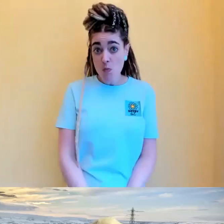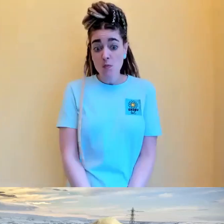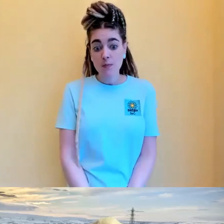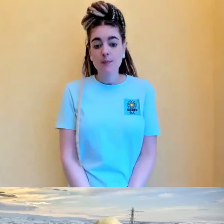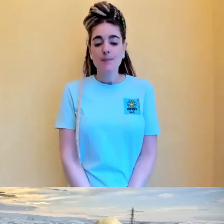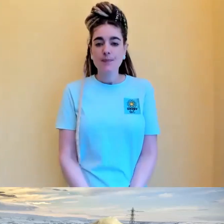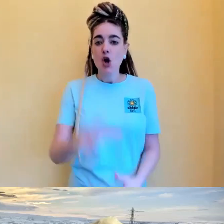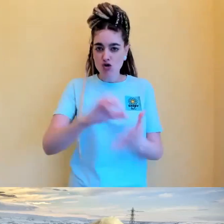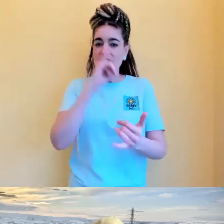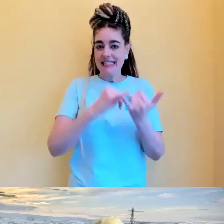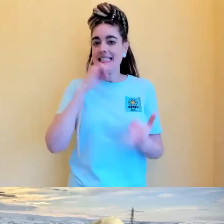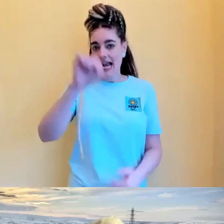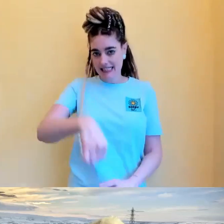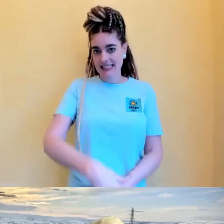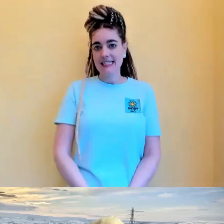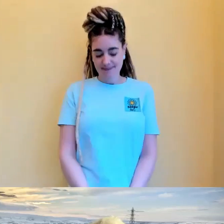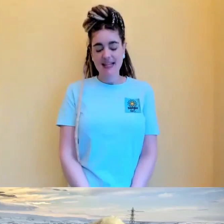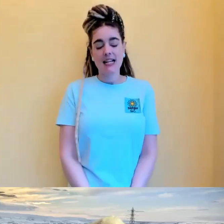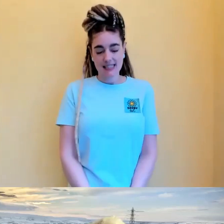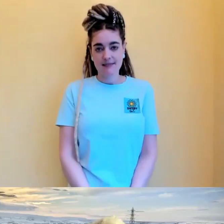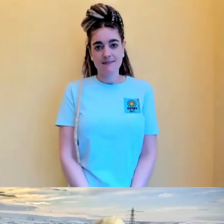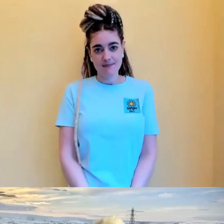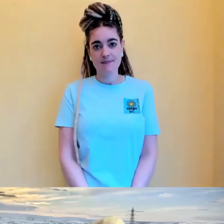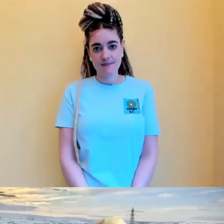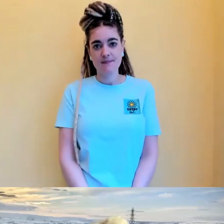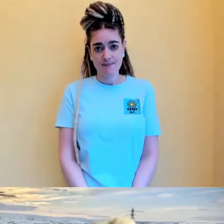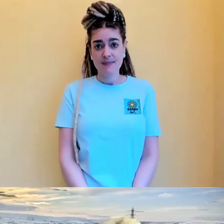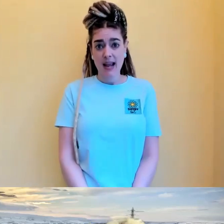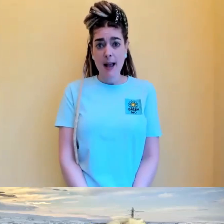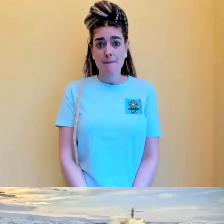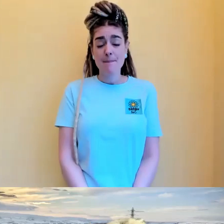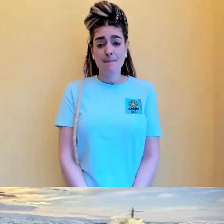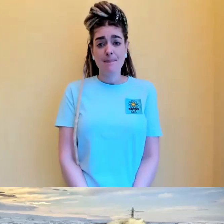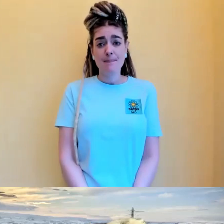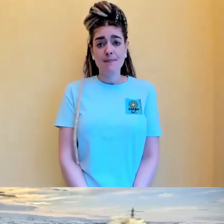Yes. Short answer, yes. Yeah, I think,